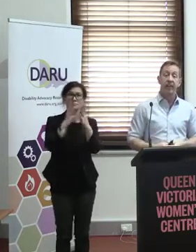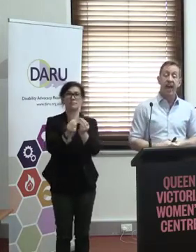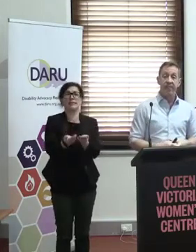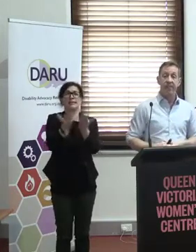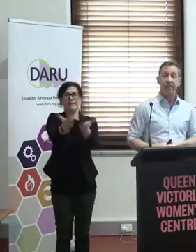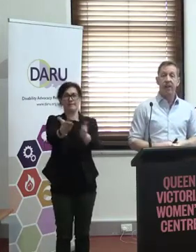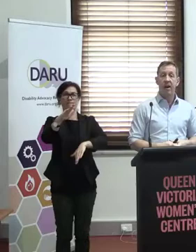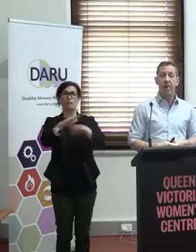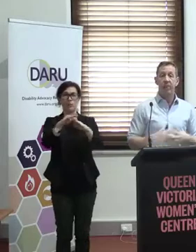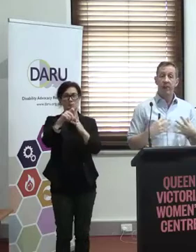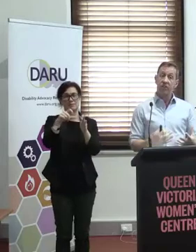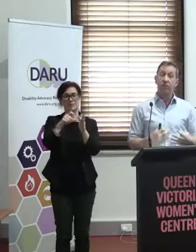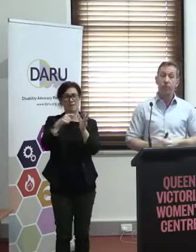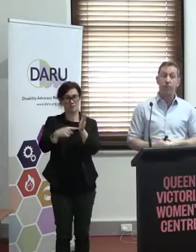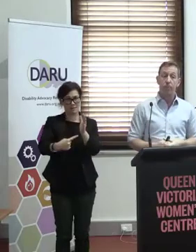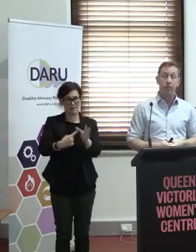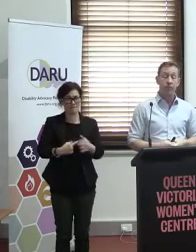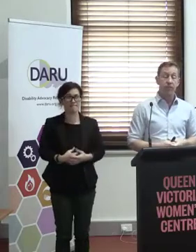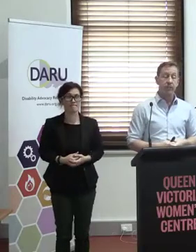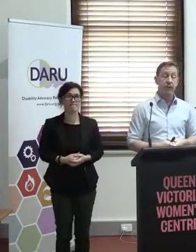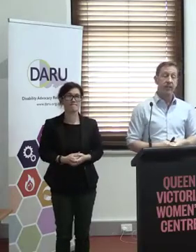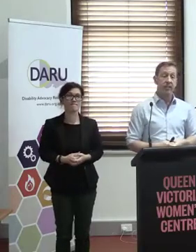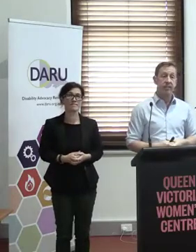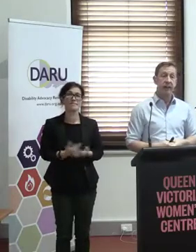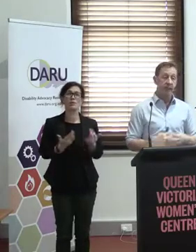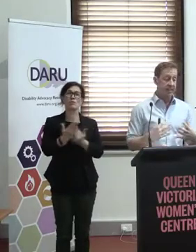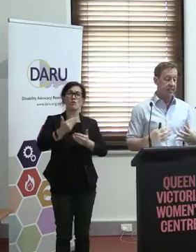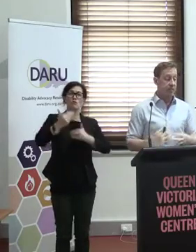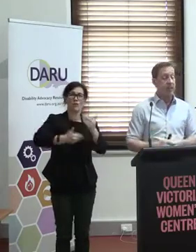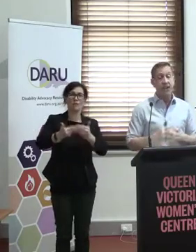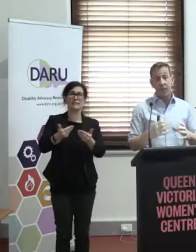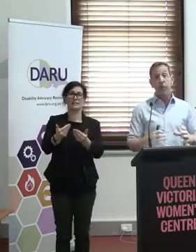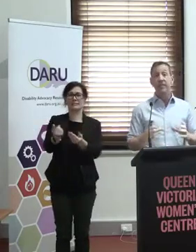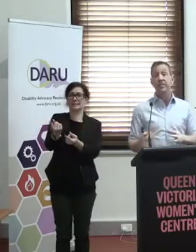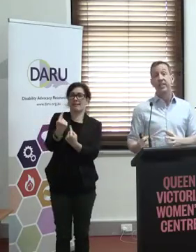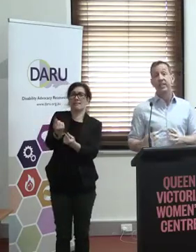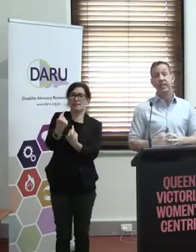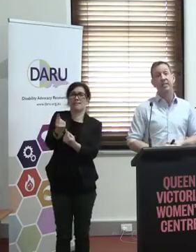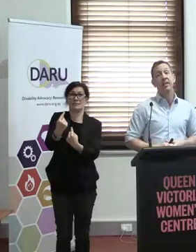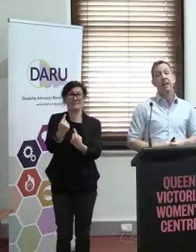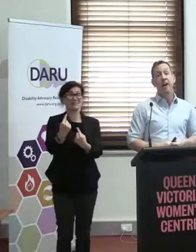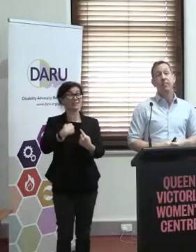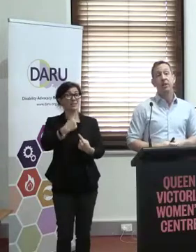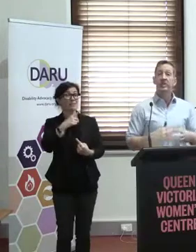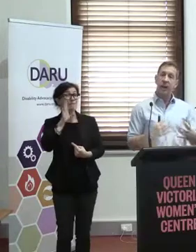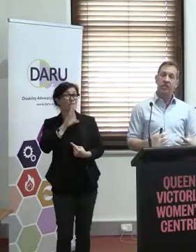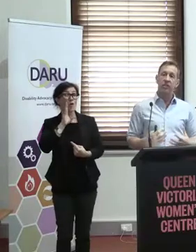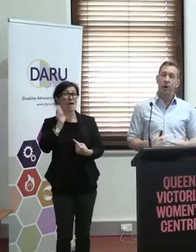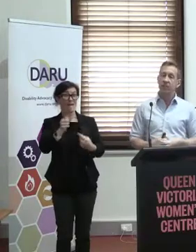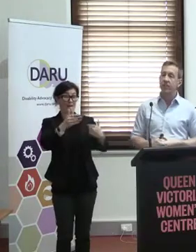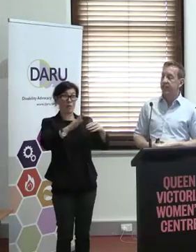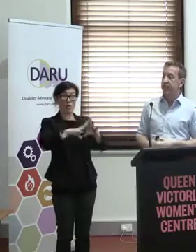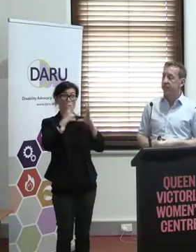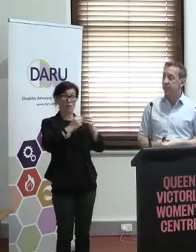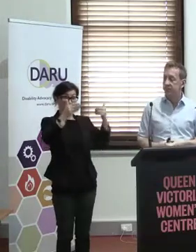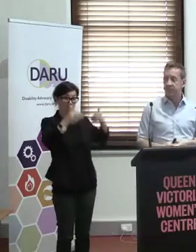data that we have that you've reported through this process. And as I said, we have 4 years of data, so it's actually